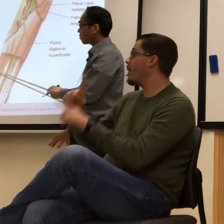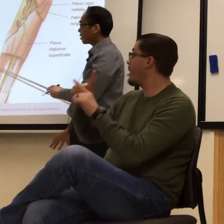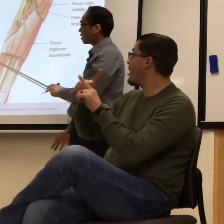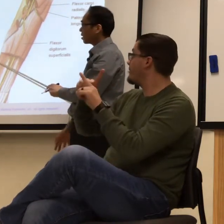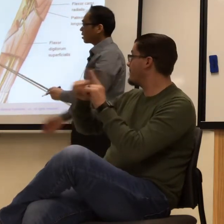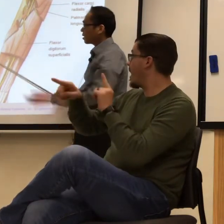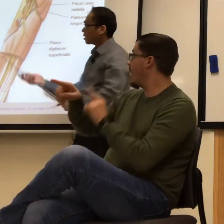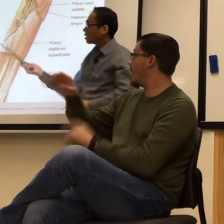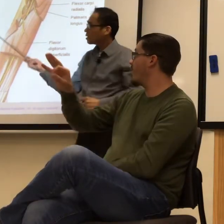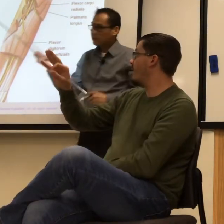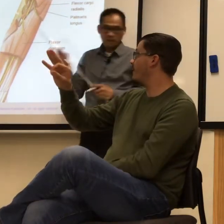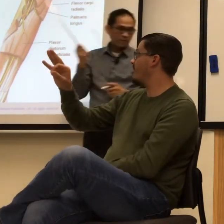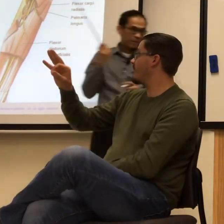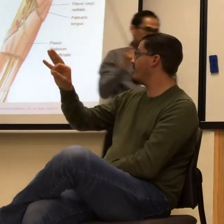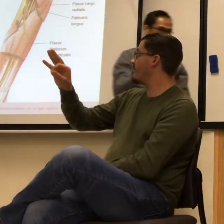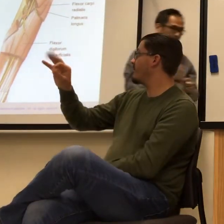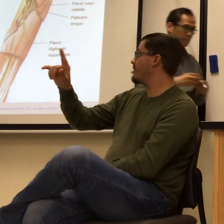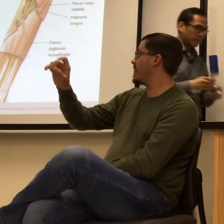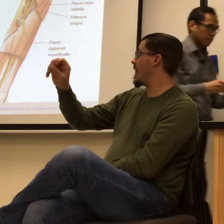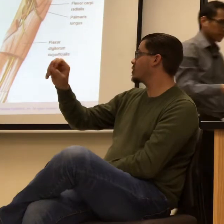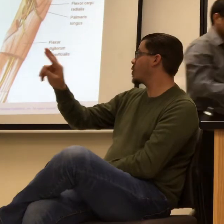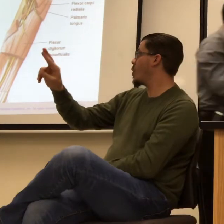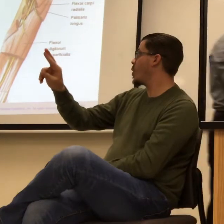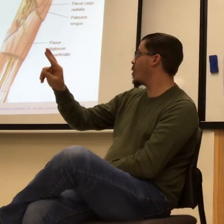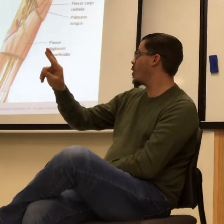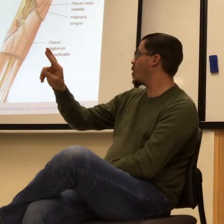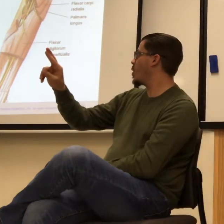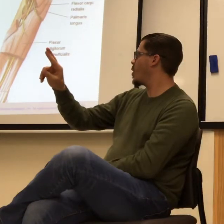So, let me list these here.